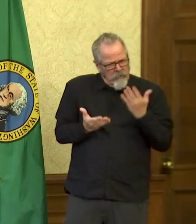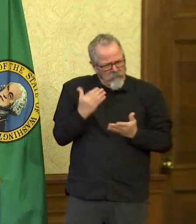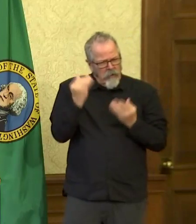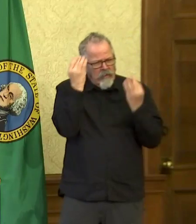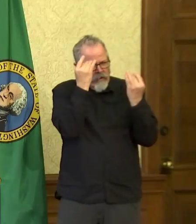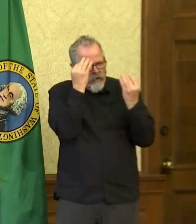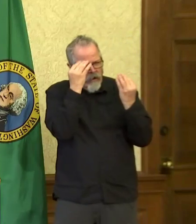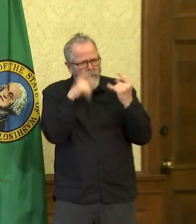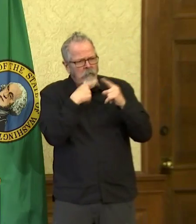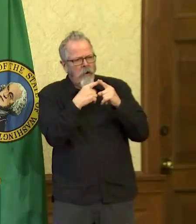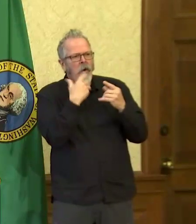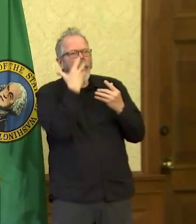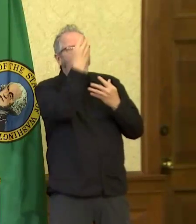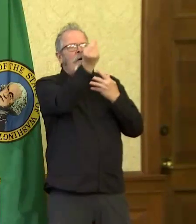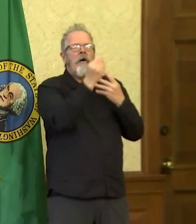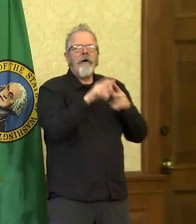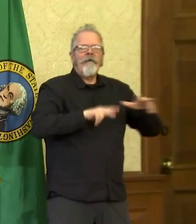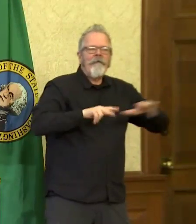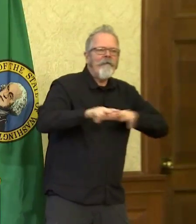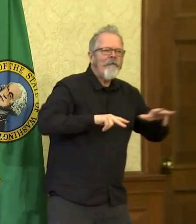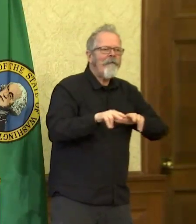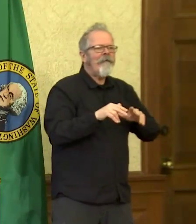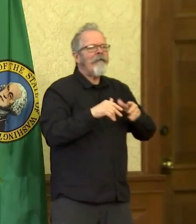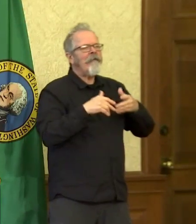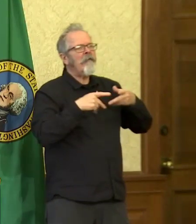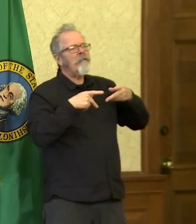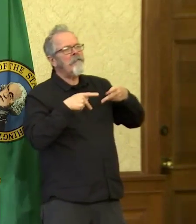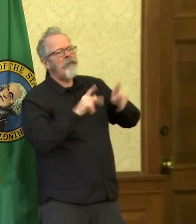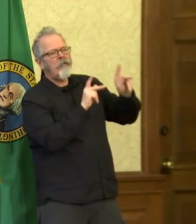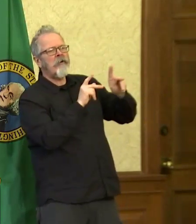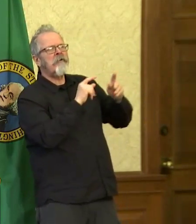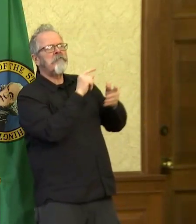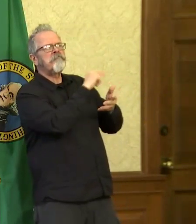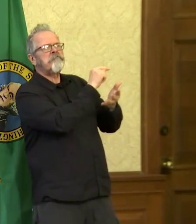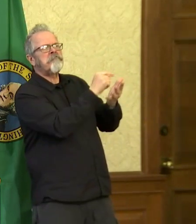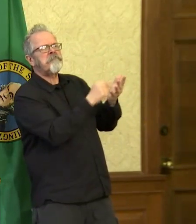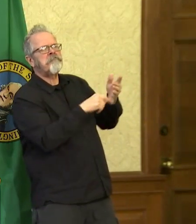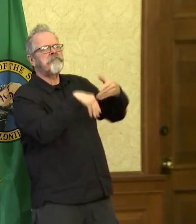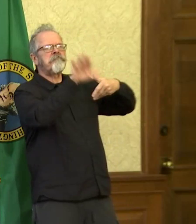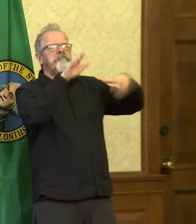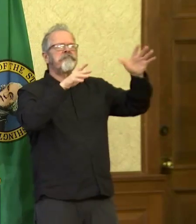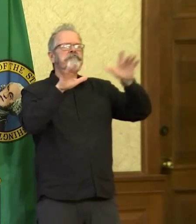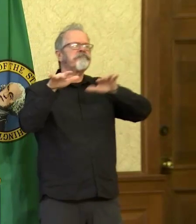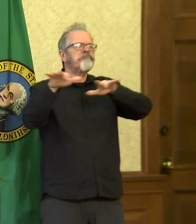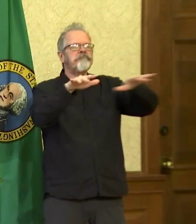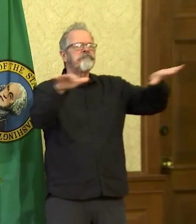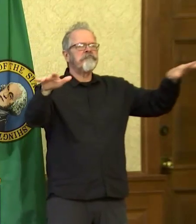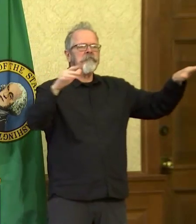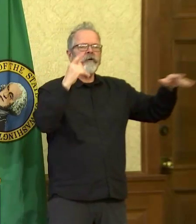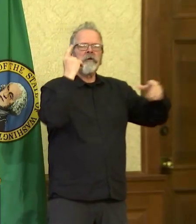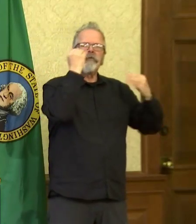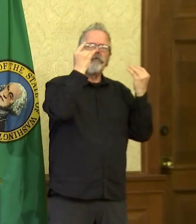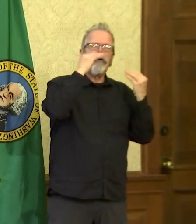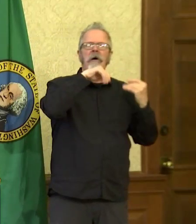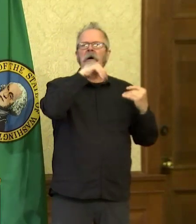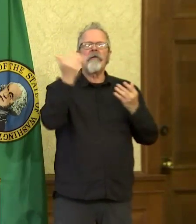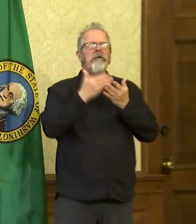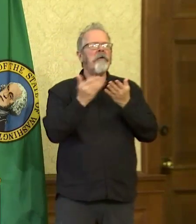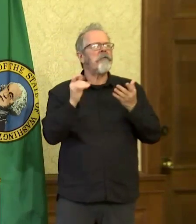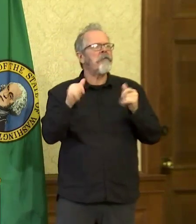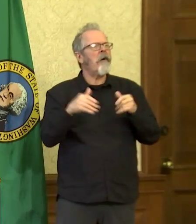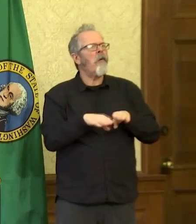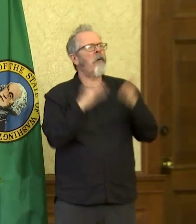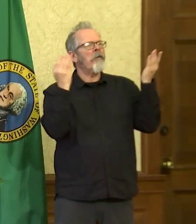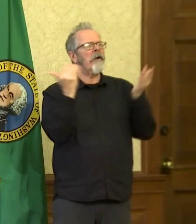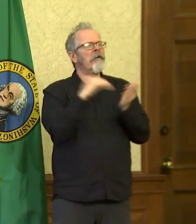a decision on those things. Also, there are several businesses in the state, small and large, who think they would be able to have a safety plan